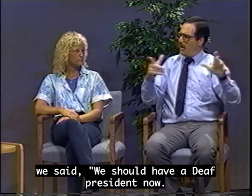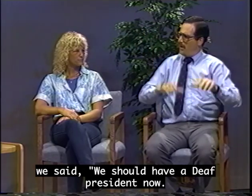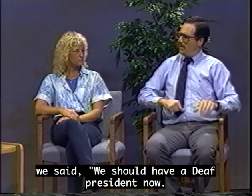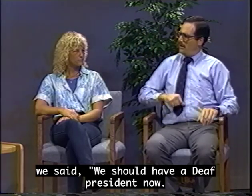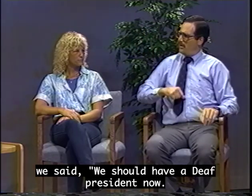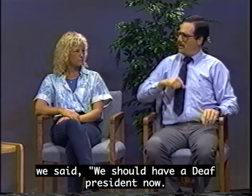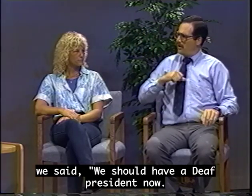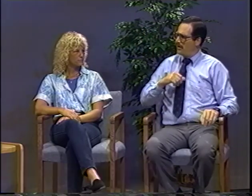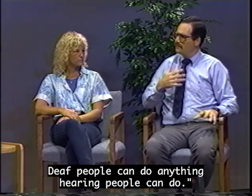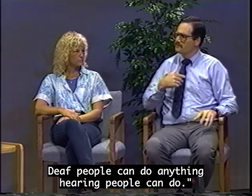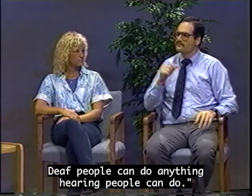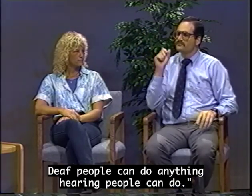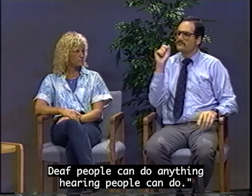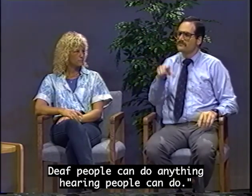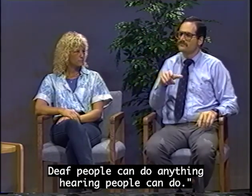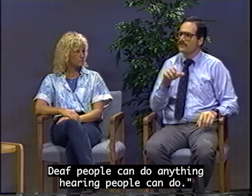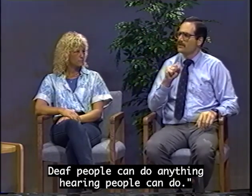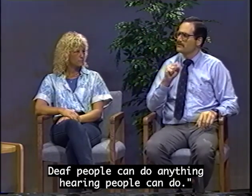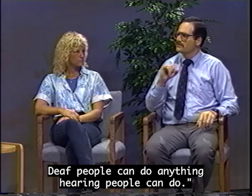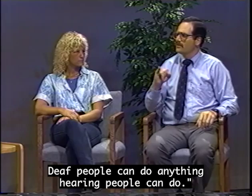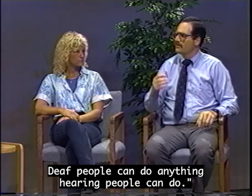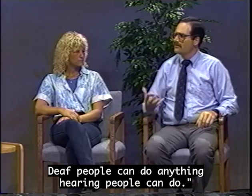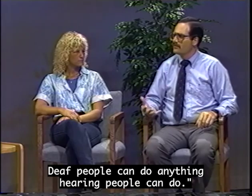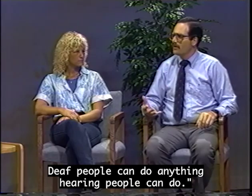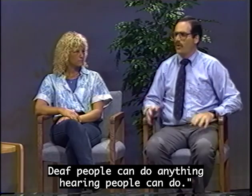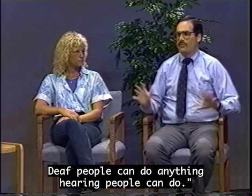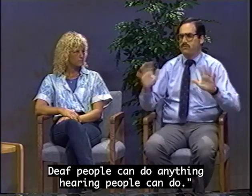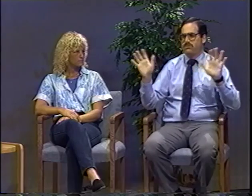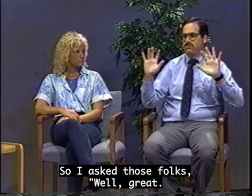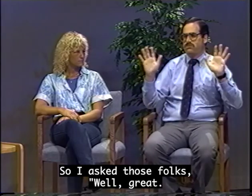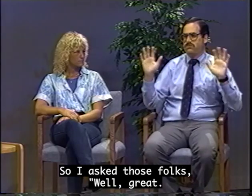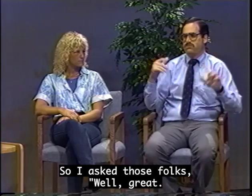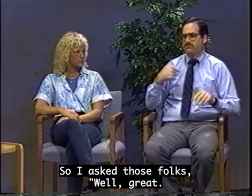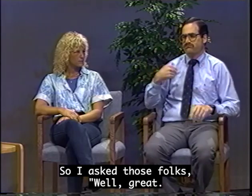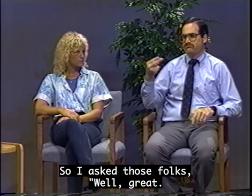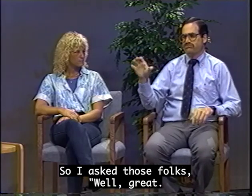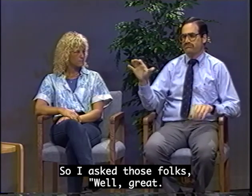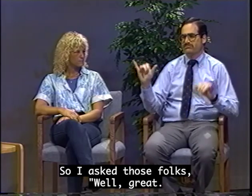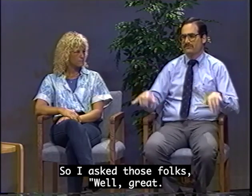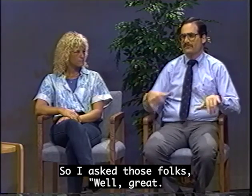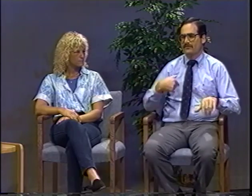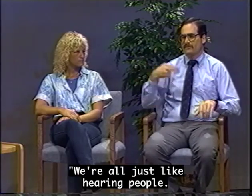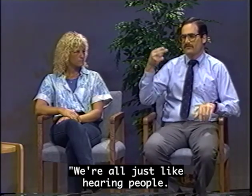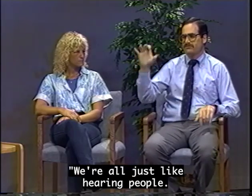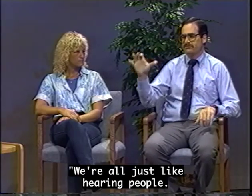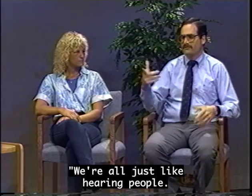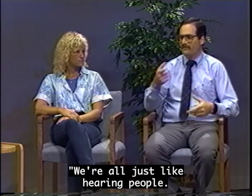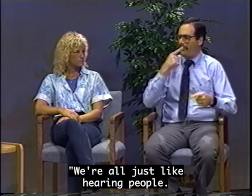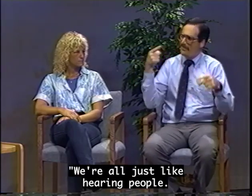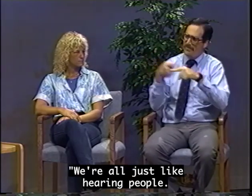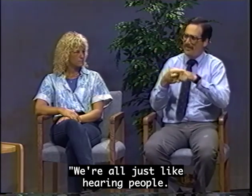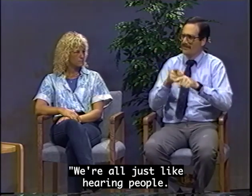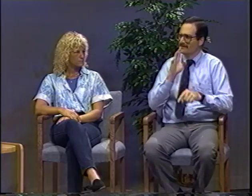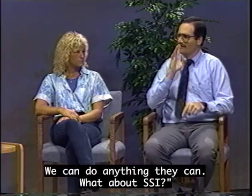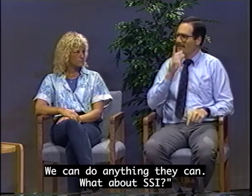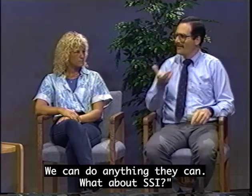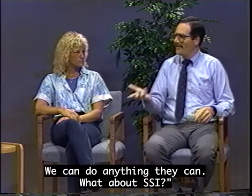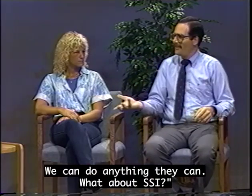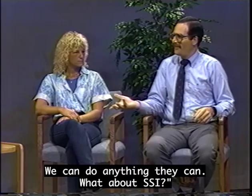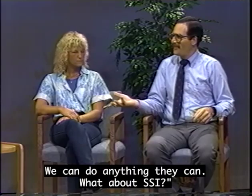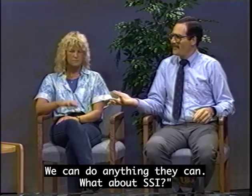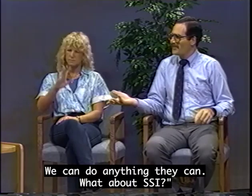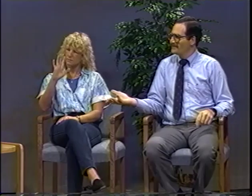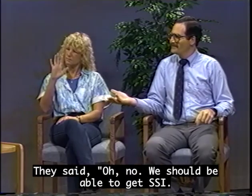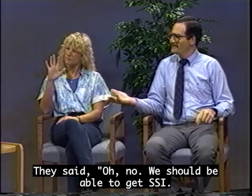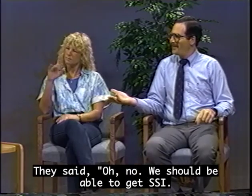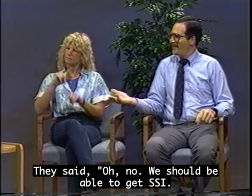should have a deaf president now. Deaf people can do anything hearing people can do. So I asked those folks, well, great, we're all just like hearing people. We can do anything they